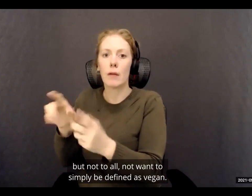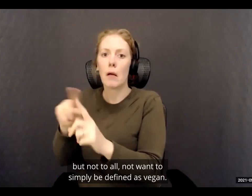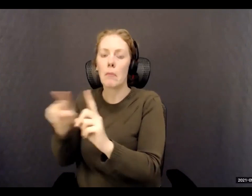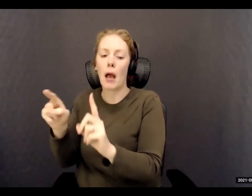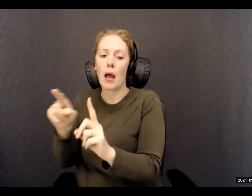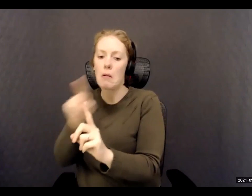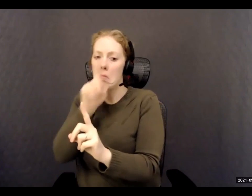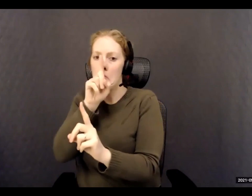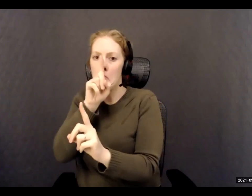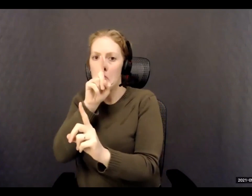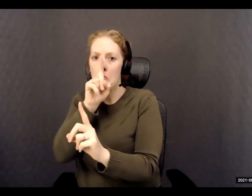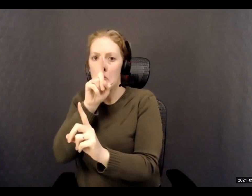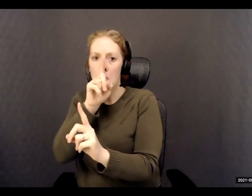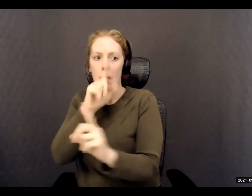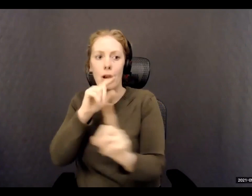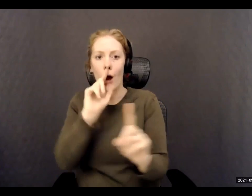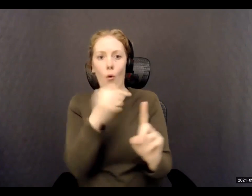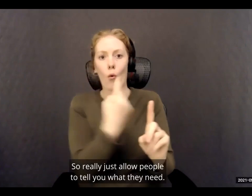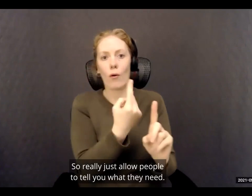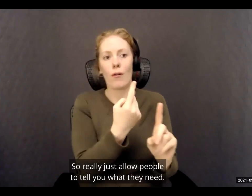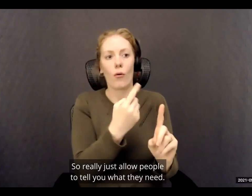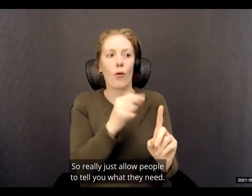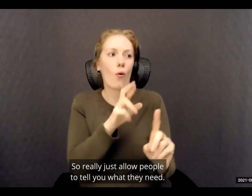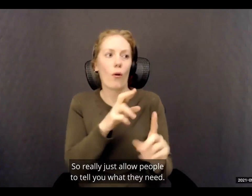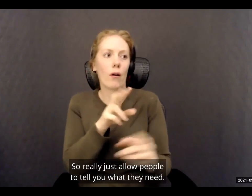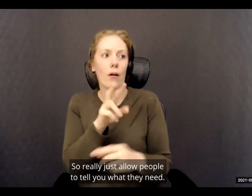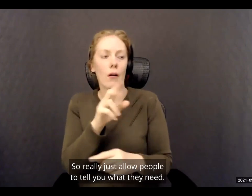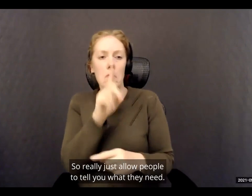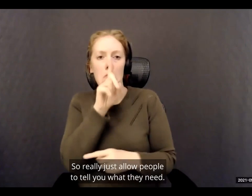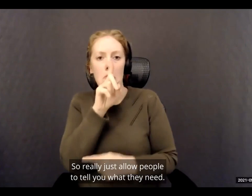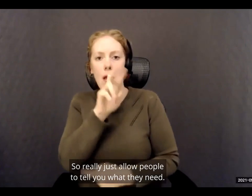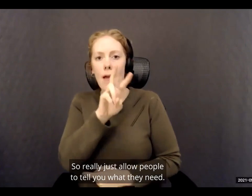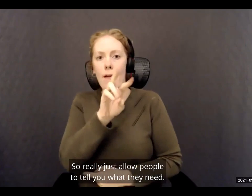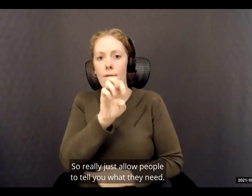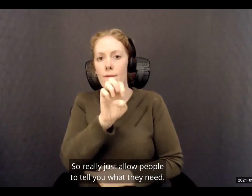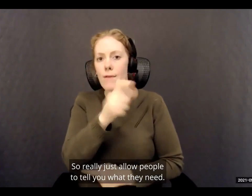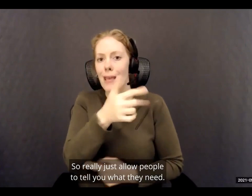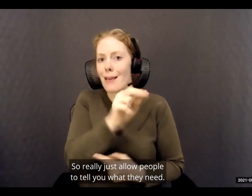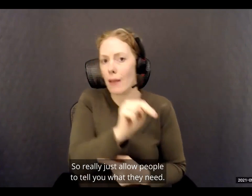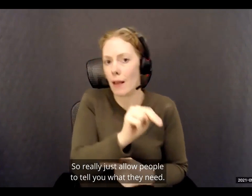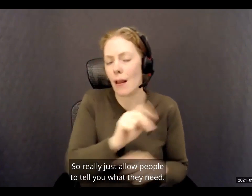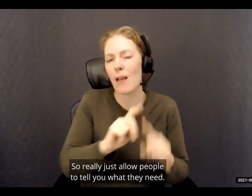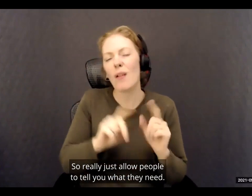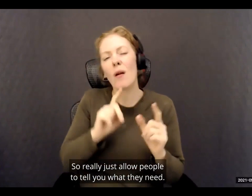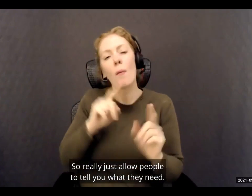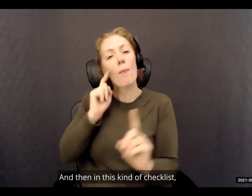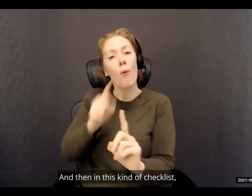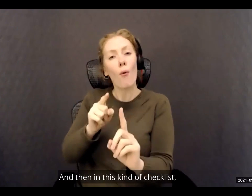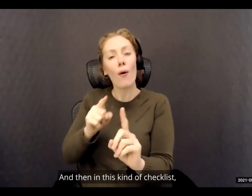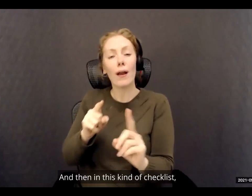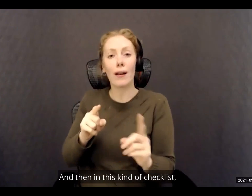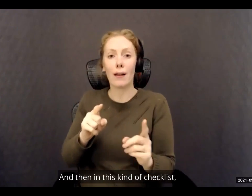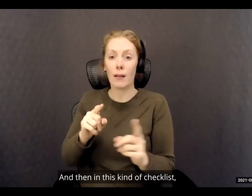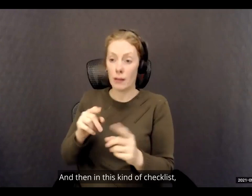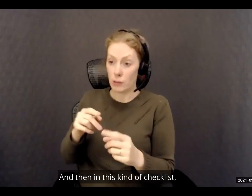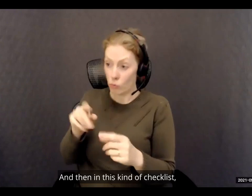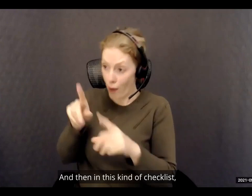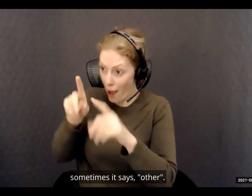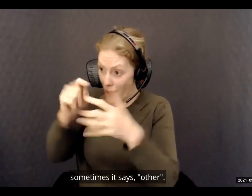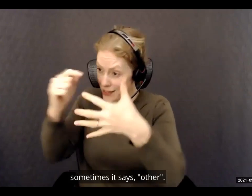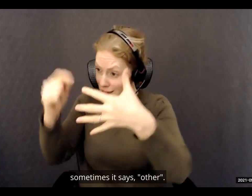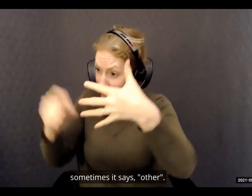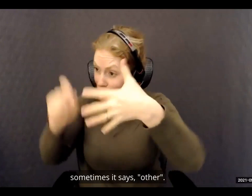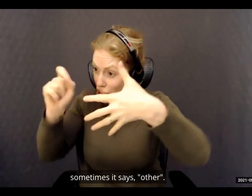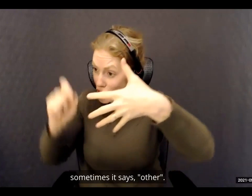to simply be defined as vegan. So really just allow people to tell you what they need. And then in this kind of